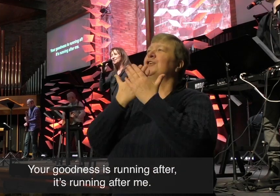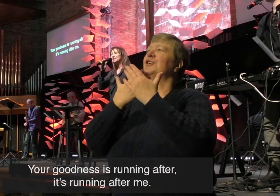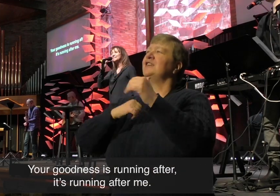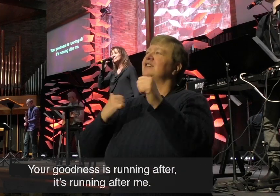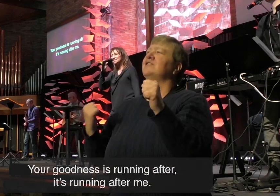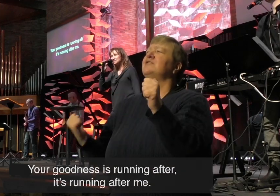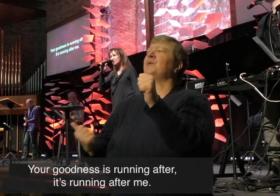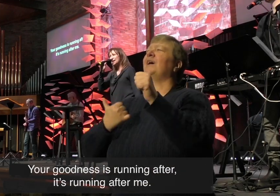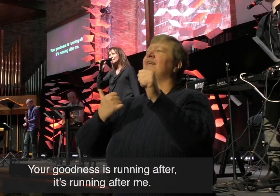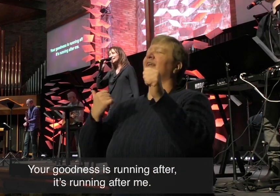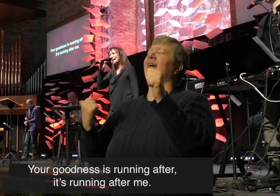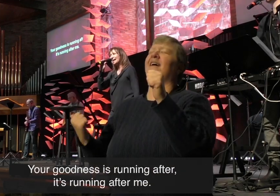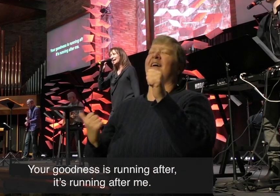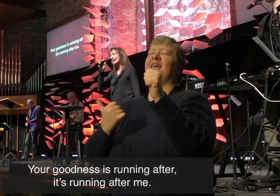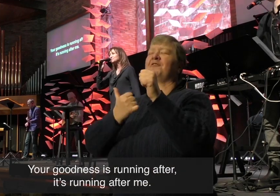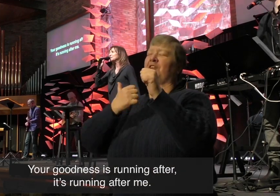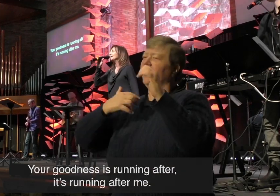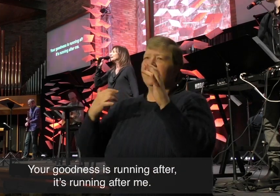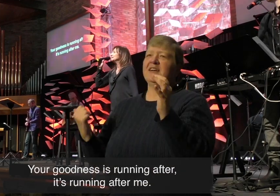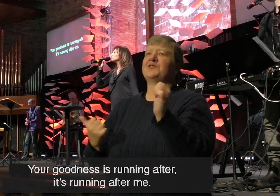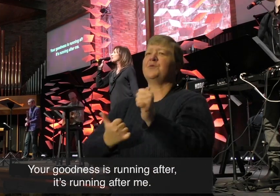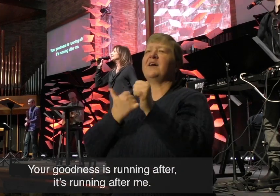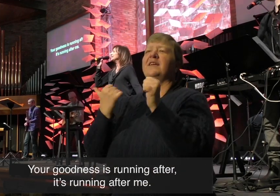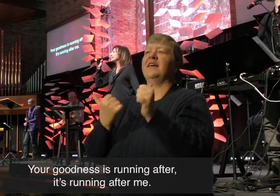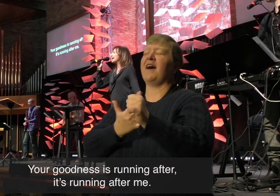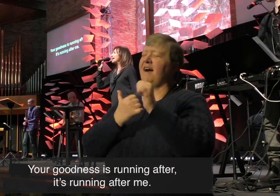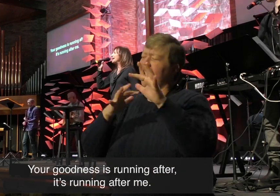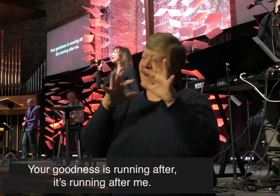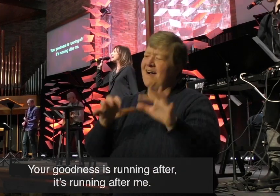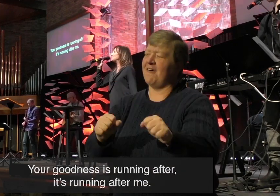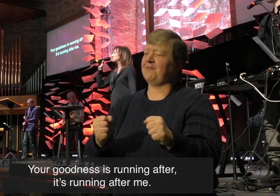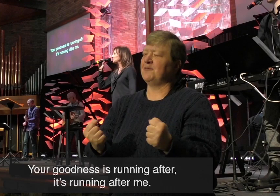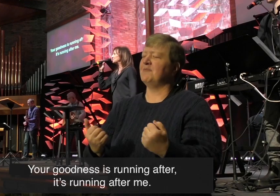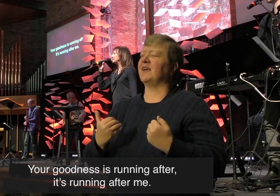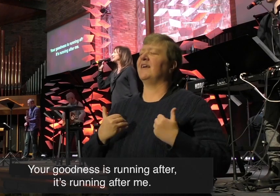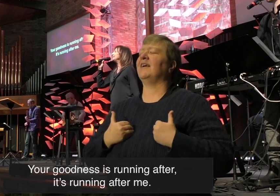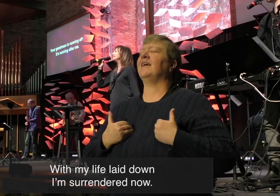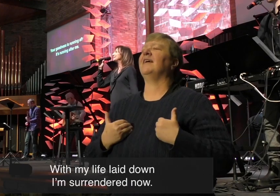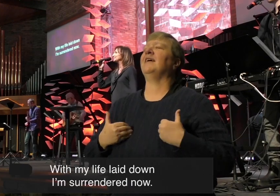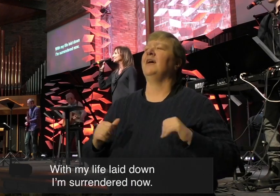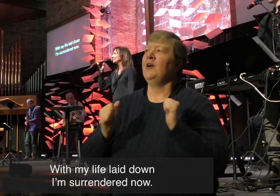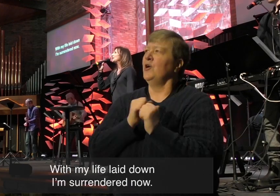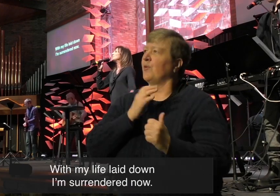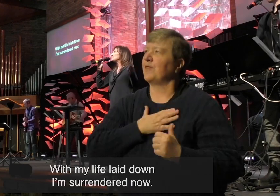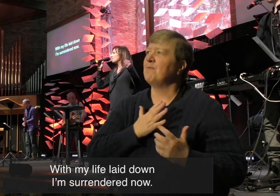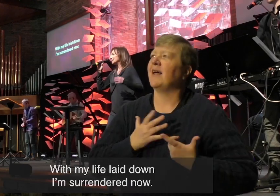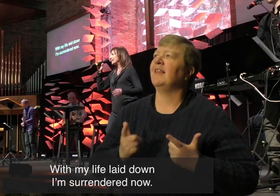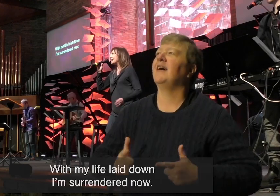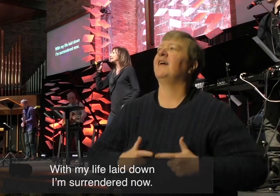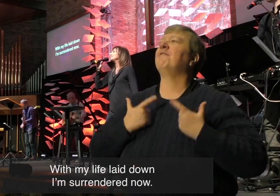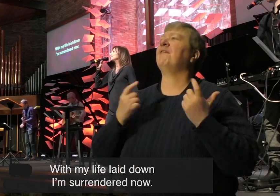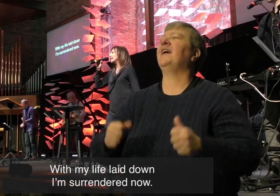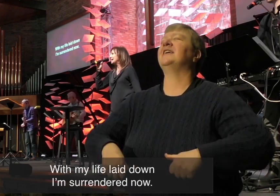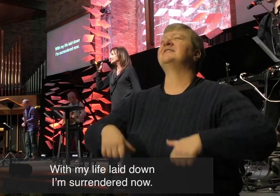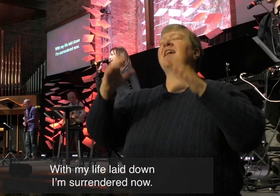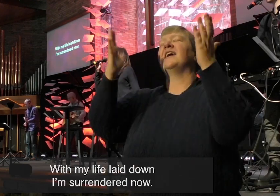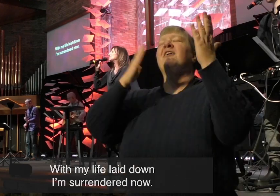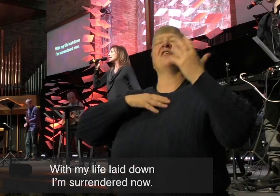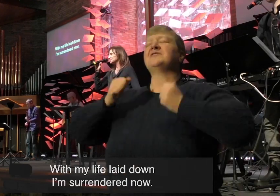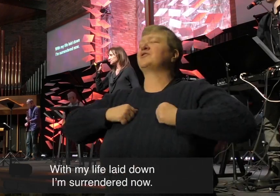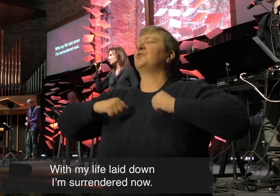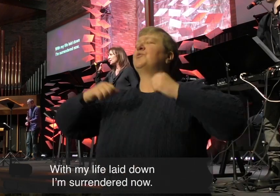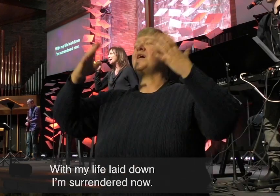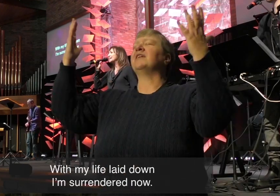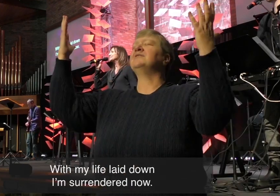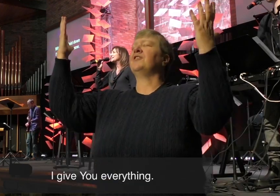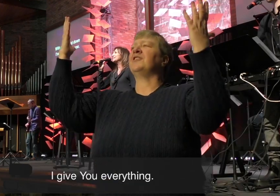Your goodness is running after, it's running after me. With my life laid down,